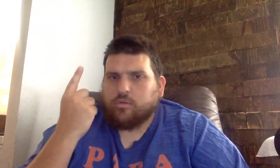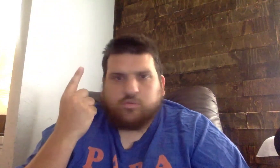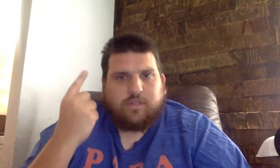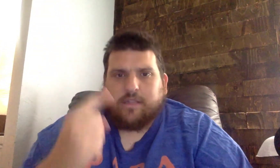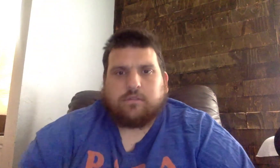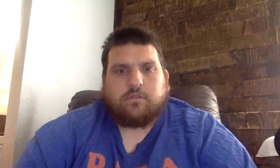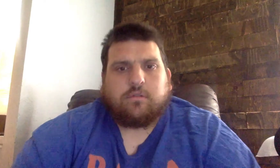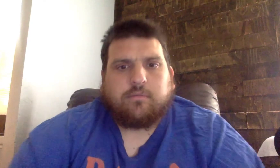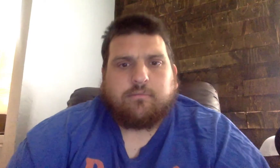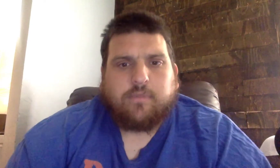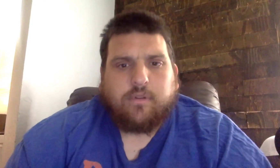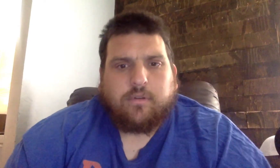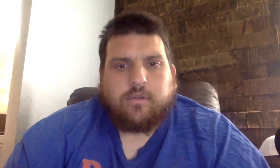understand, don't understand.